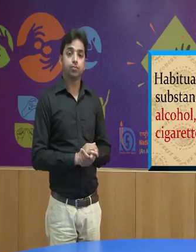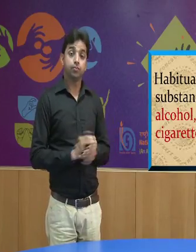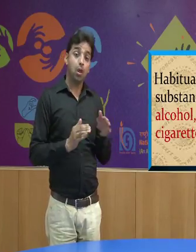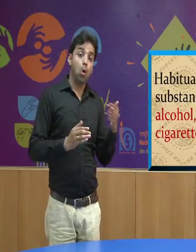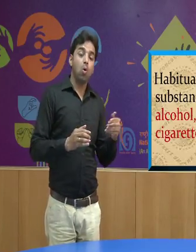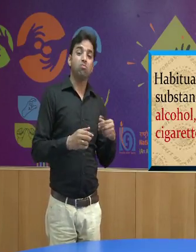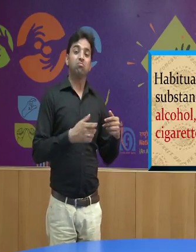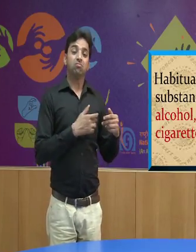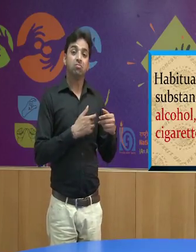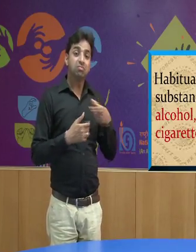addiction.